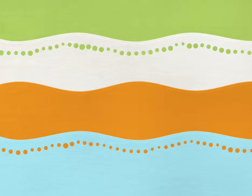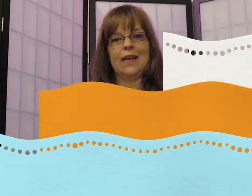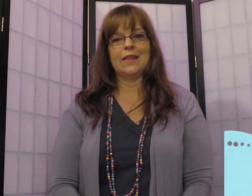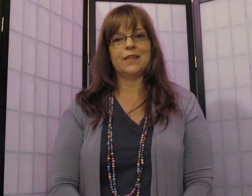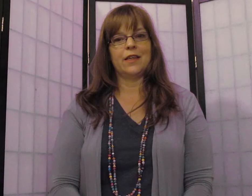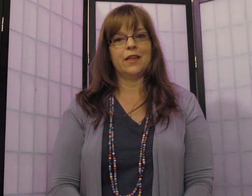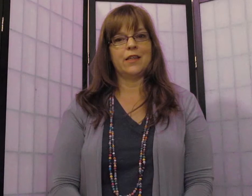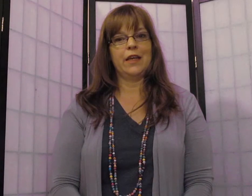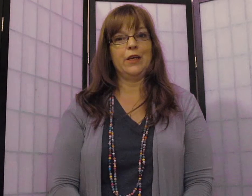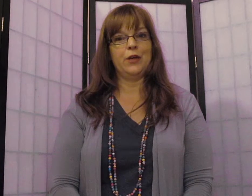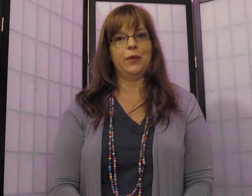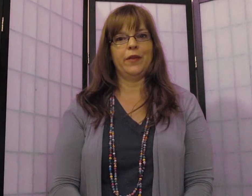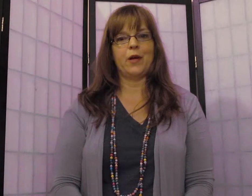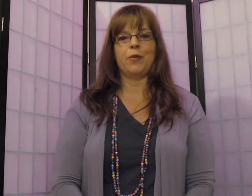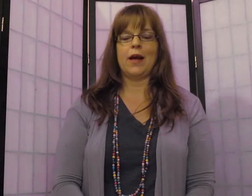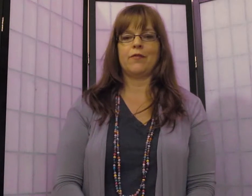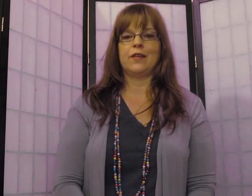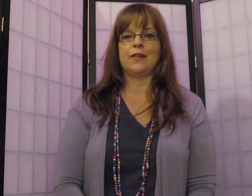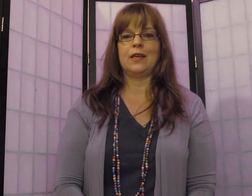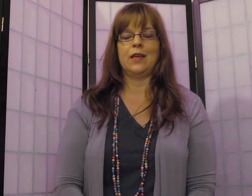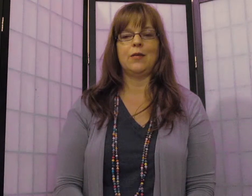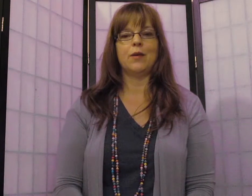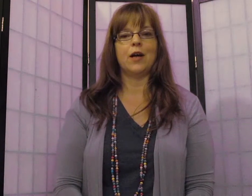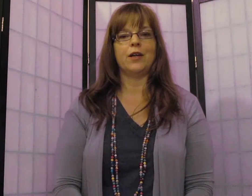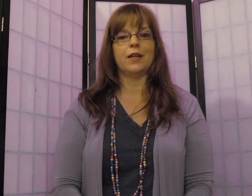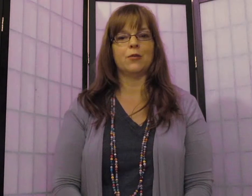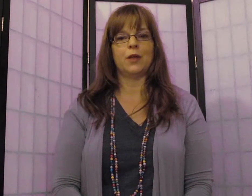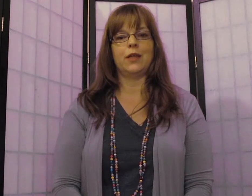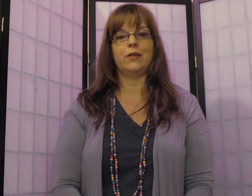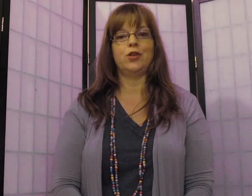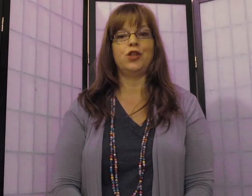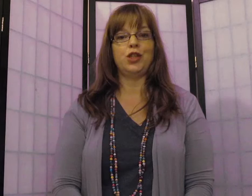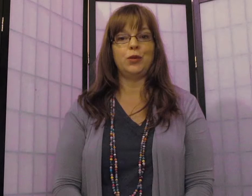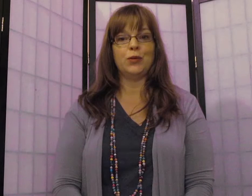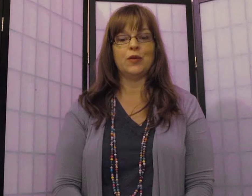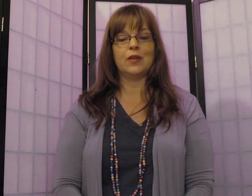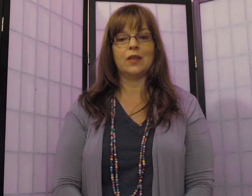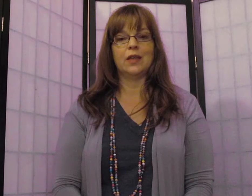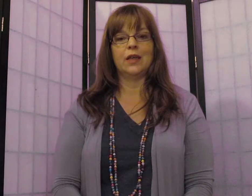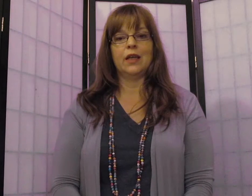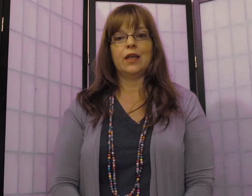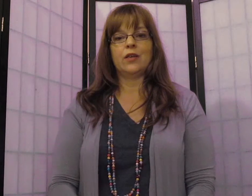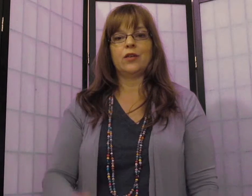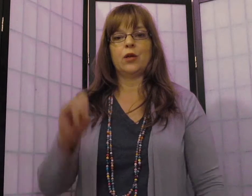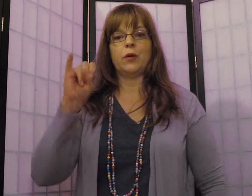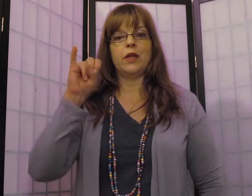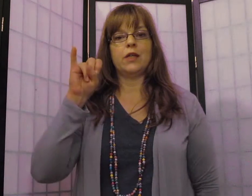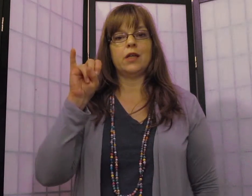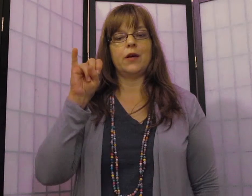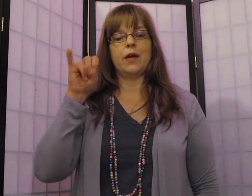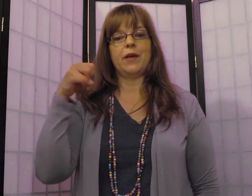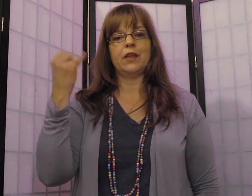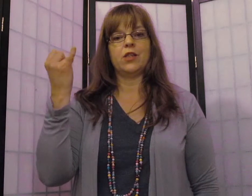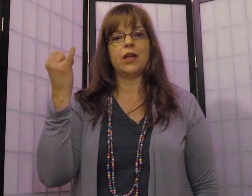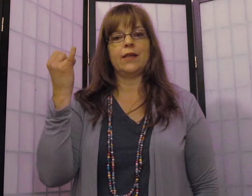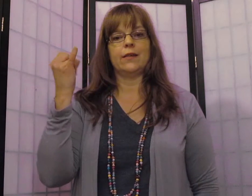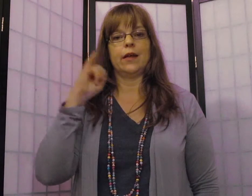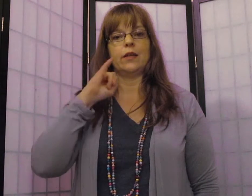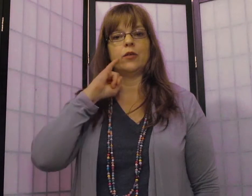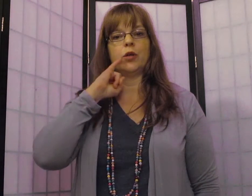And to continue with our breakfast theme, our next word is juice. So we need to know how to make the J sign. So you're going